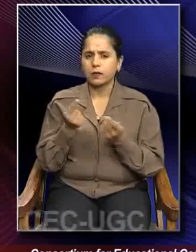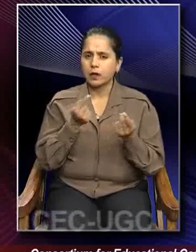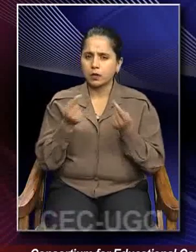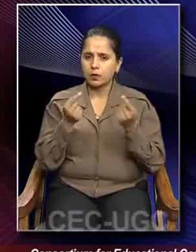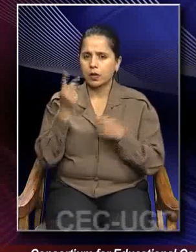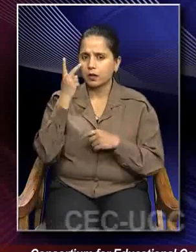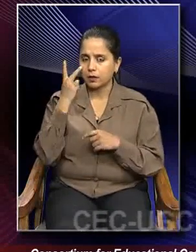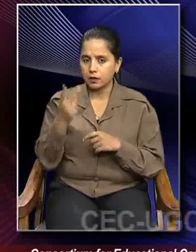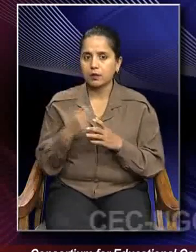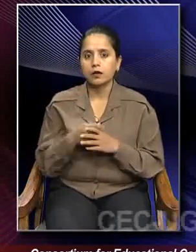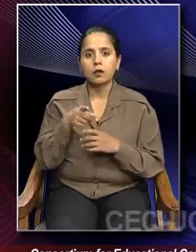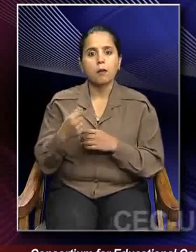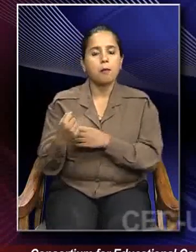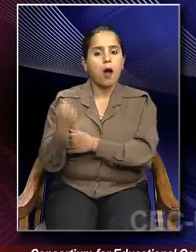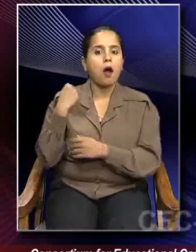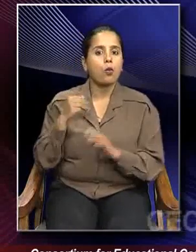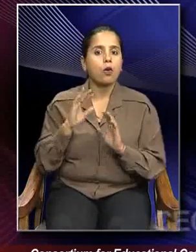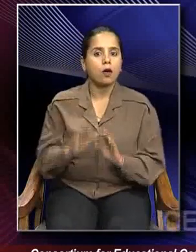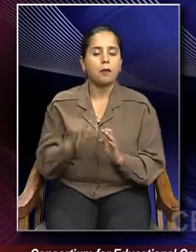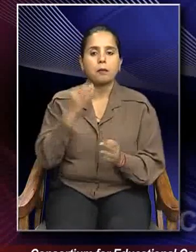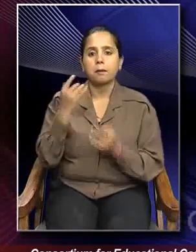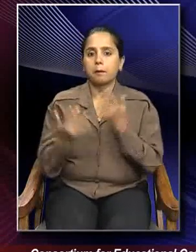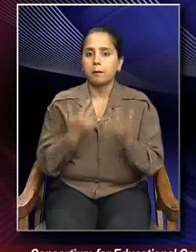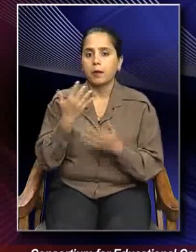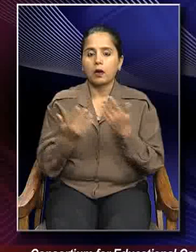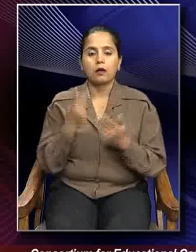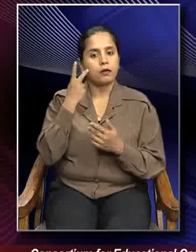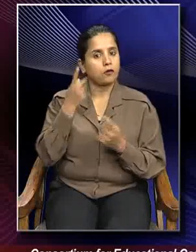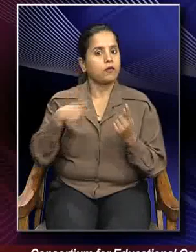Similarly, there is the power of burning in fire,